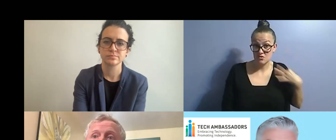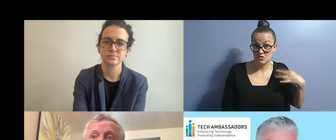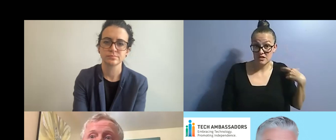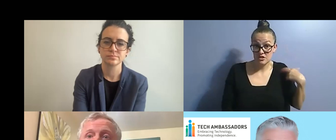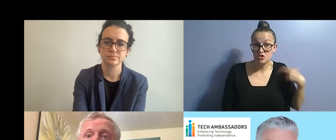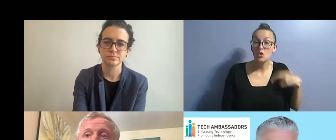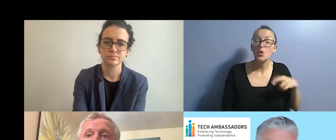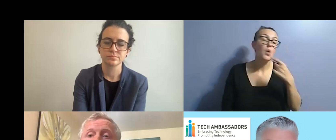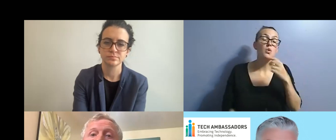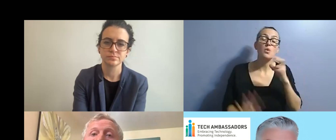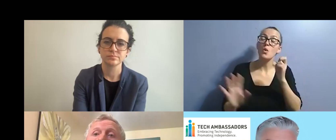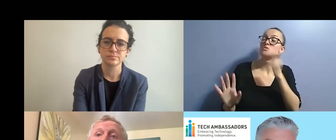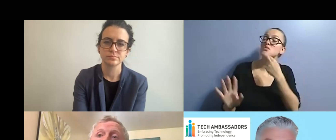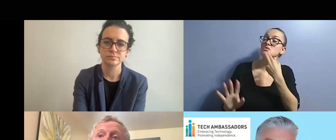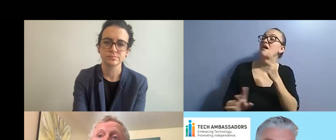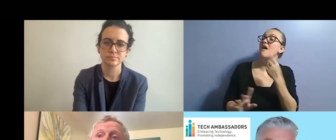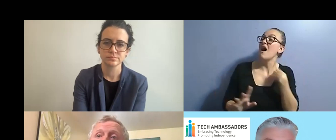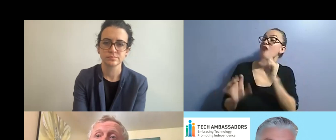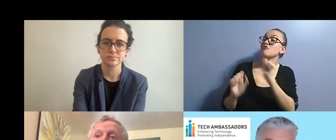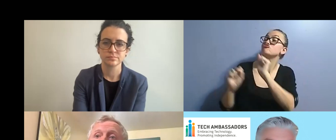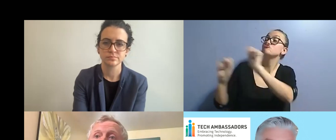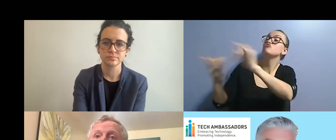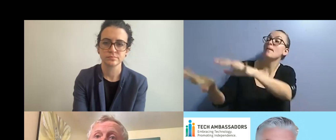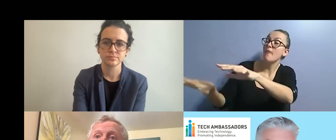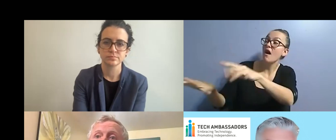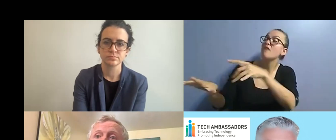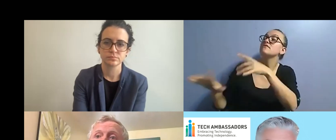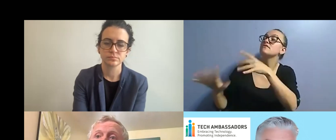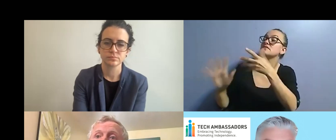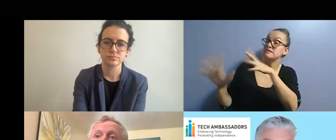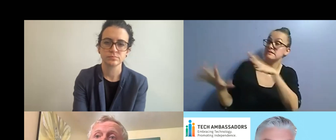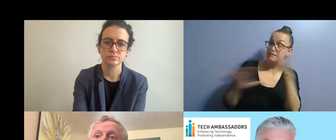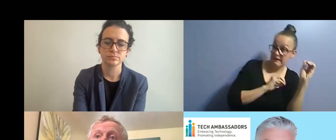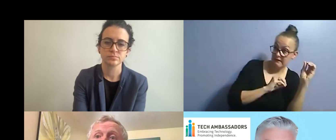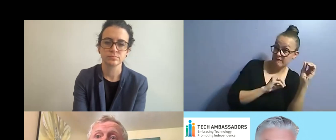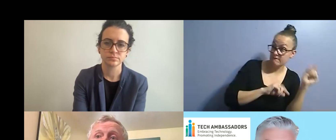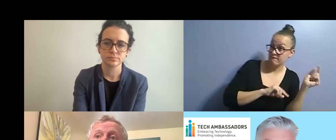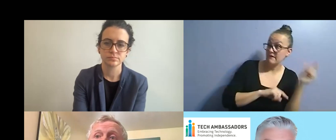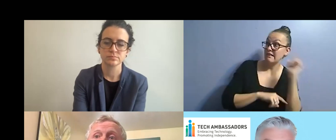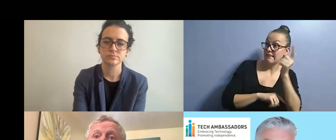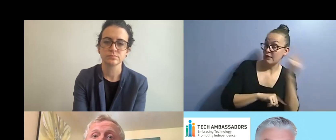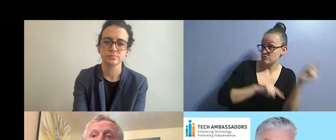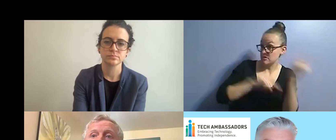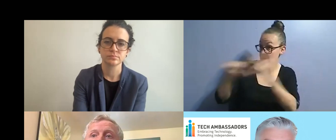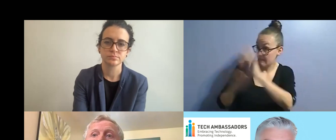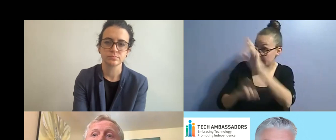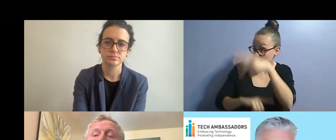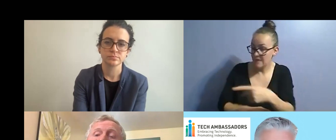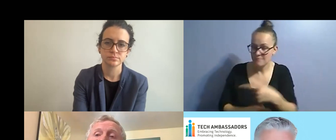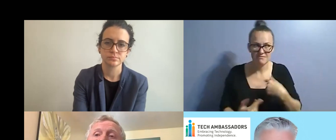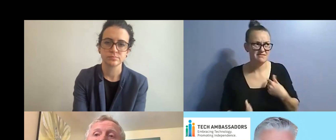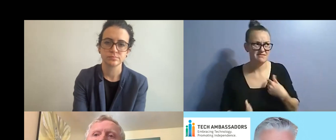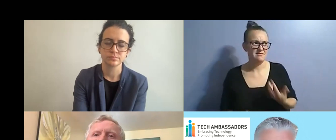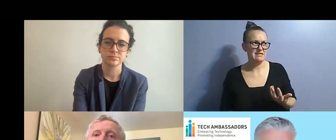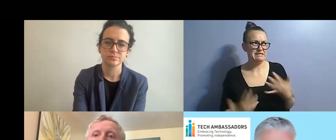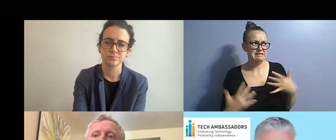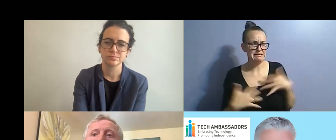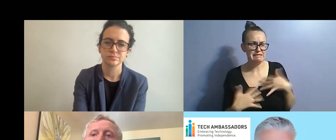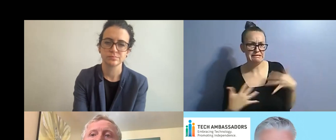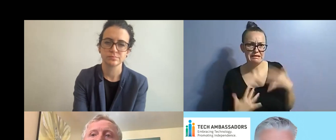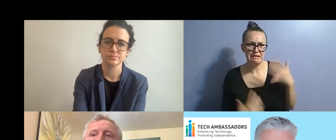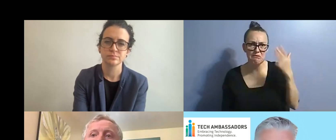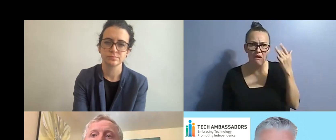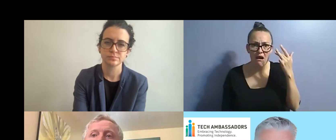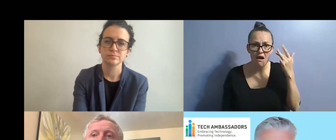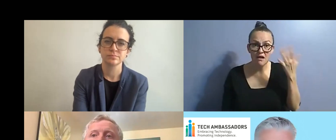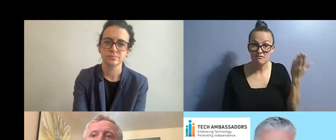and drop you off and come back and get you later. Well, my fear about that is that what if they